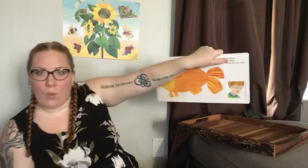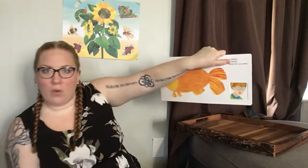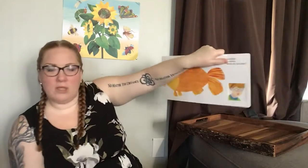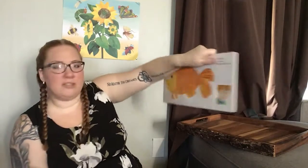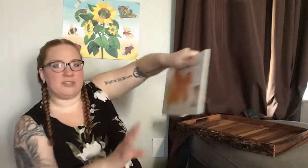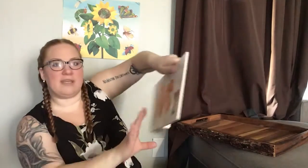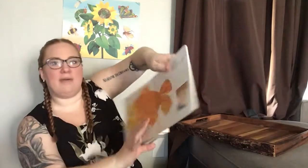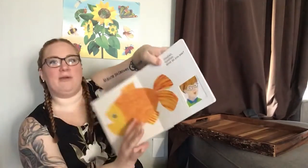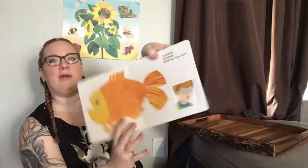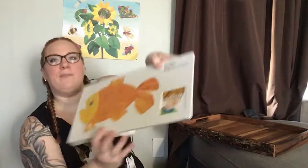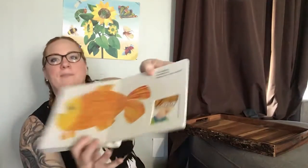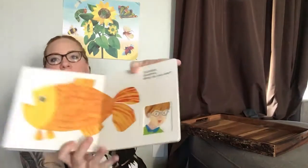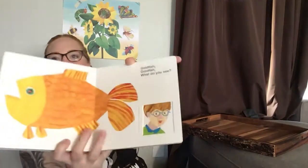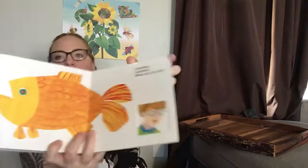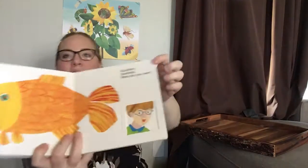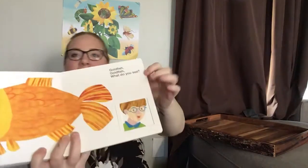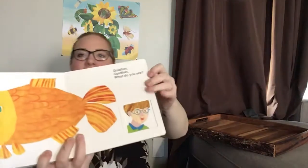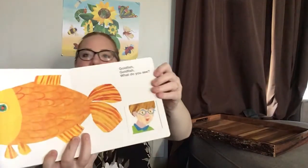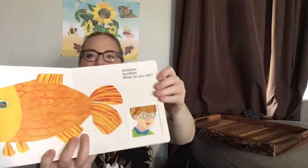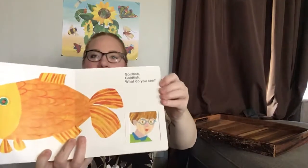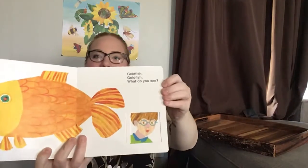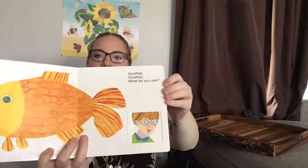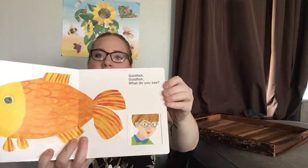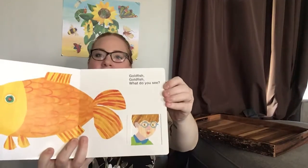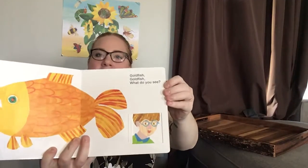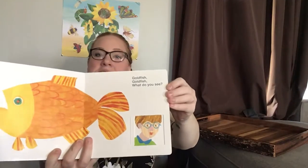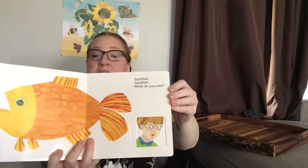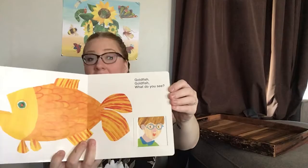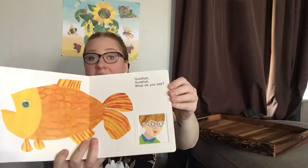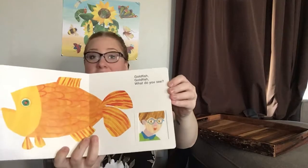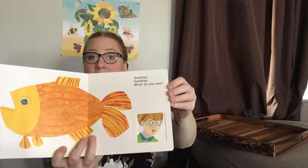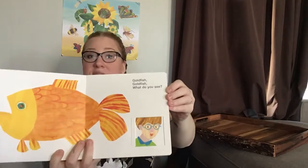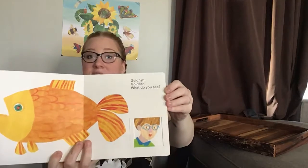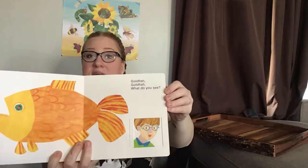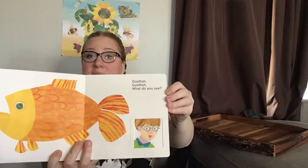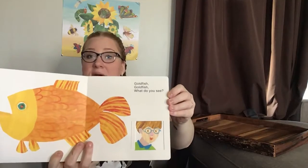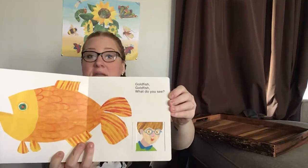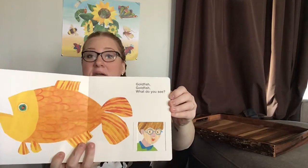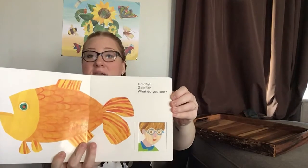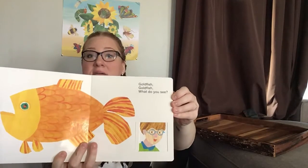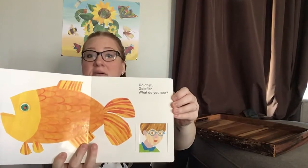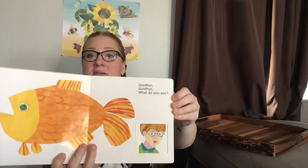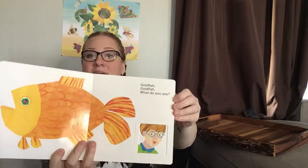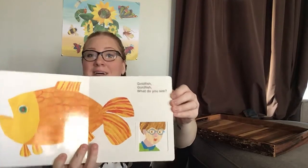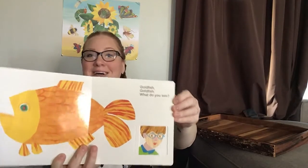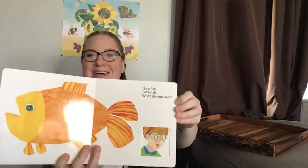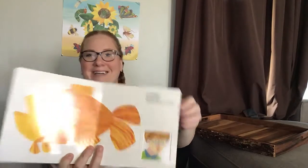Ooh. Looks just like me, right? Glasses. Hair's almost the same color.